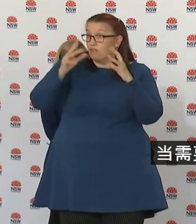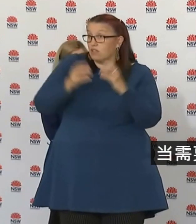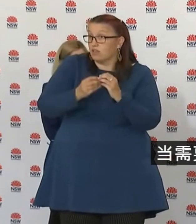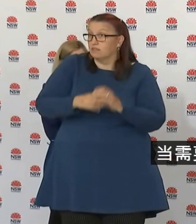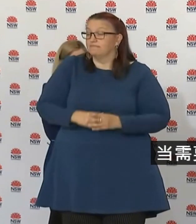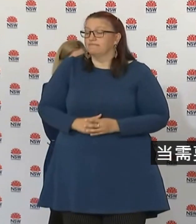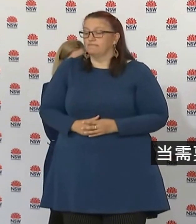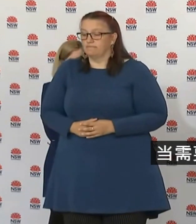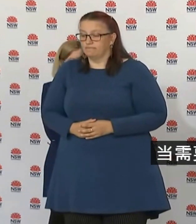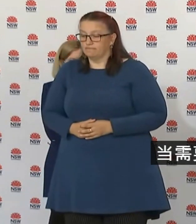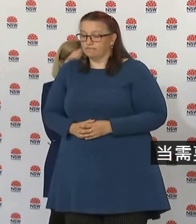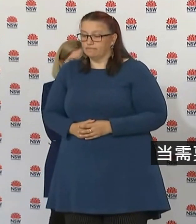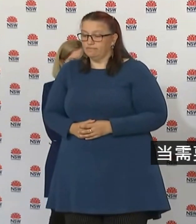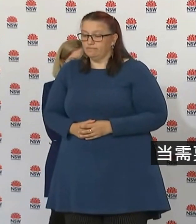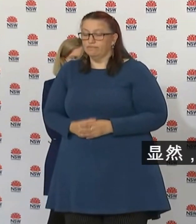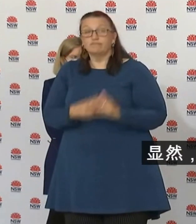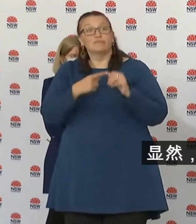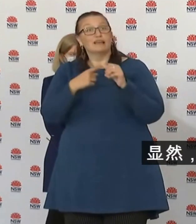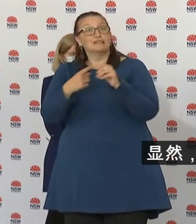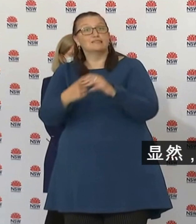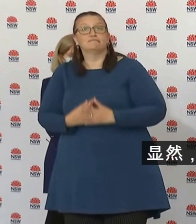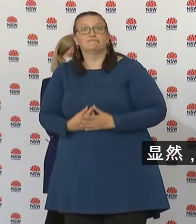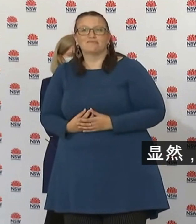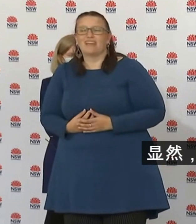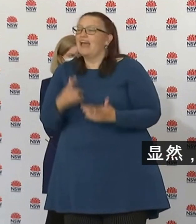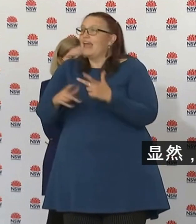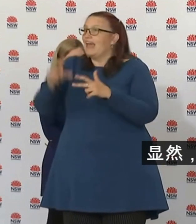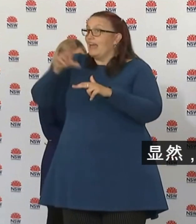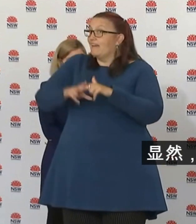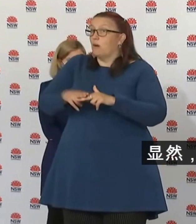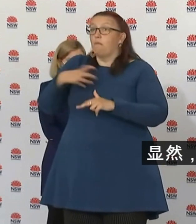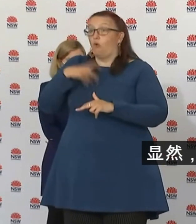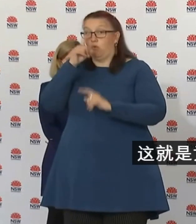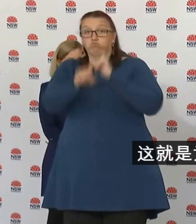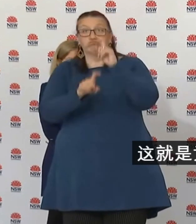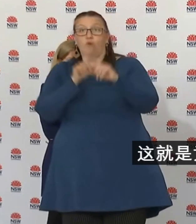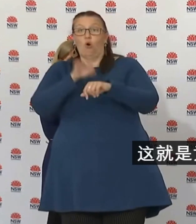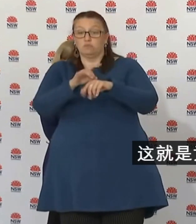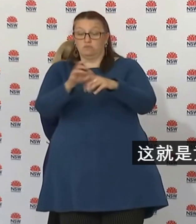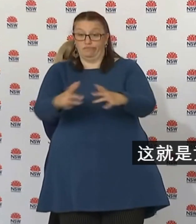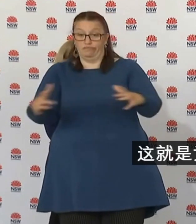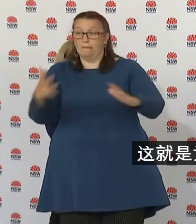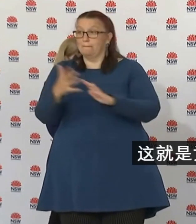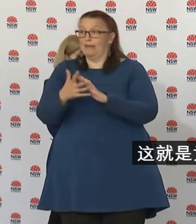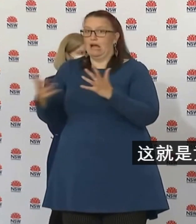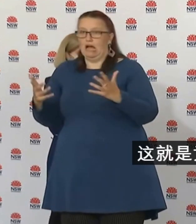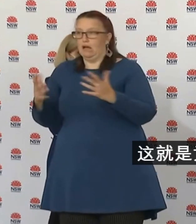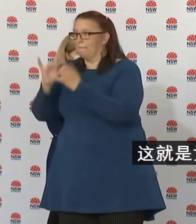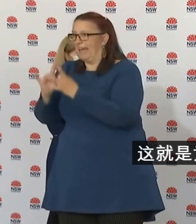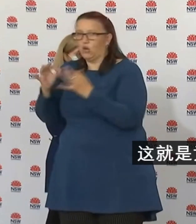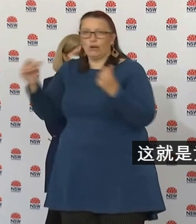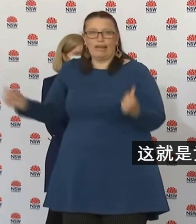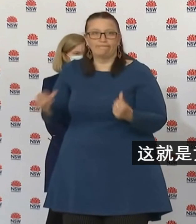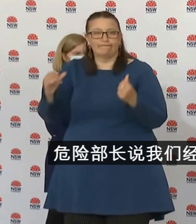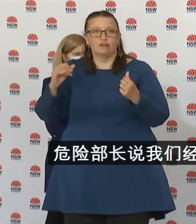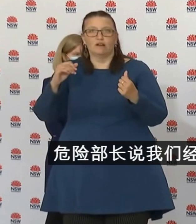have an increasing number of people that need hospitalisation, it obviously does stretch your resources more than before. And that's why the health system is